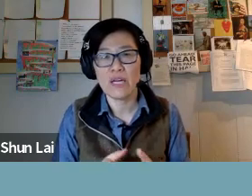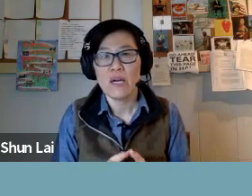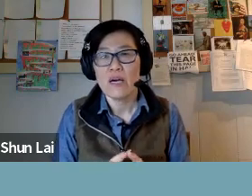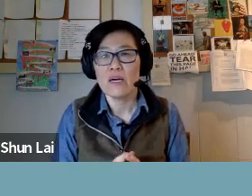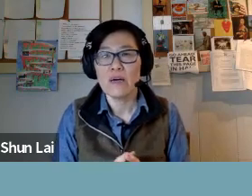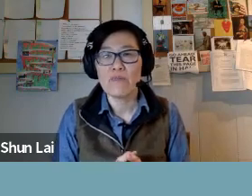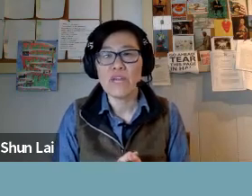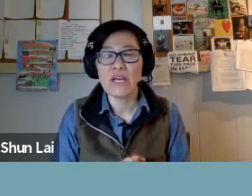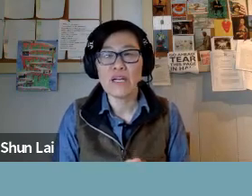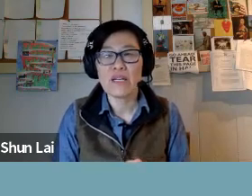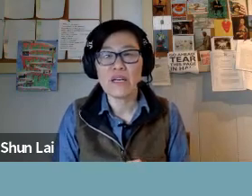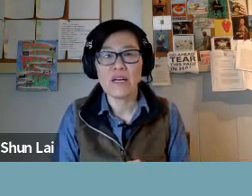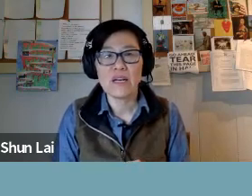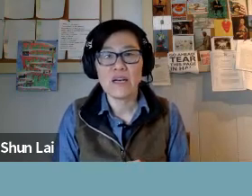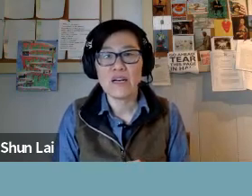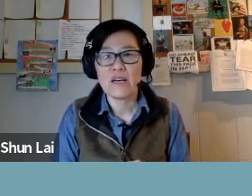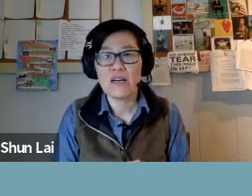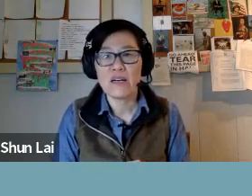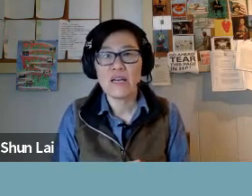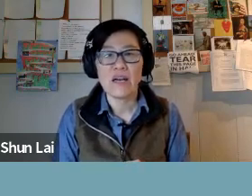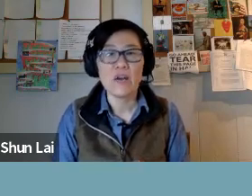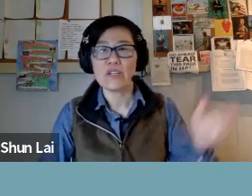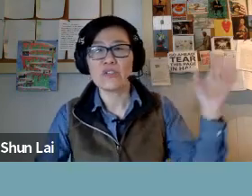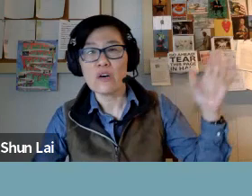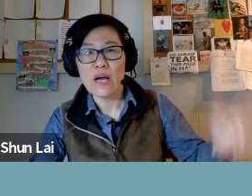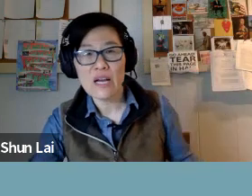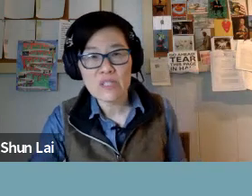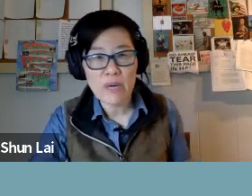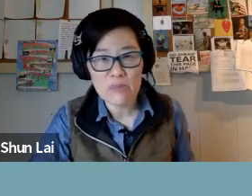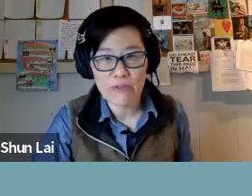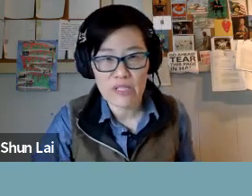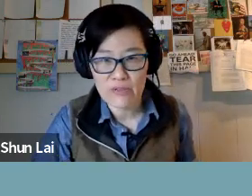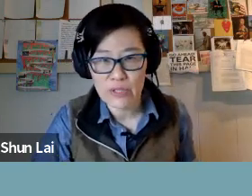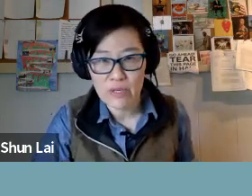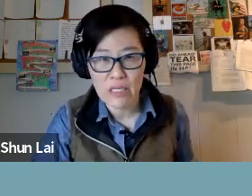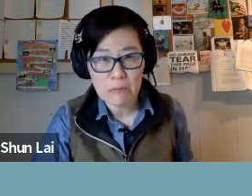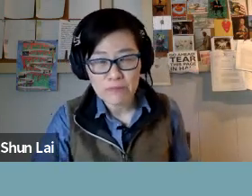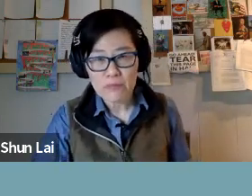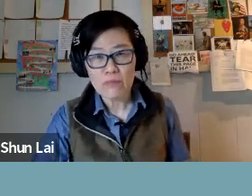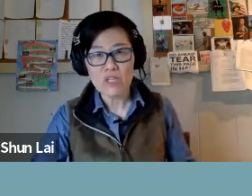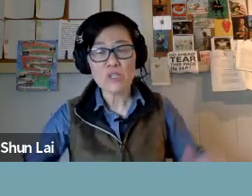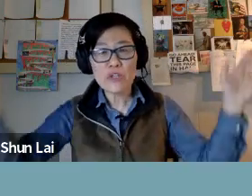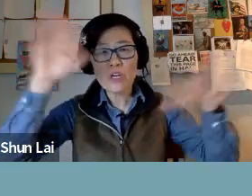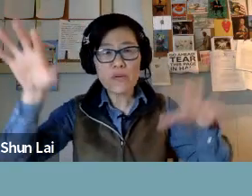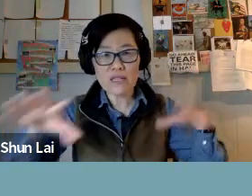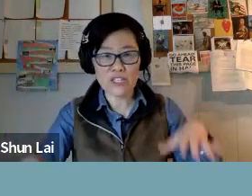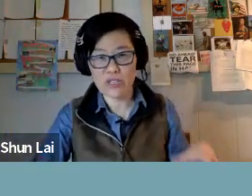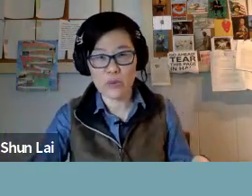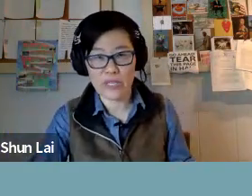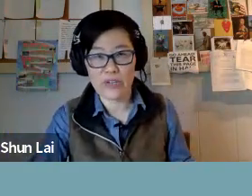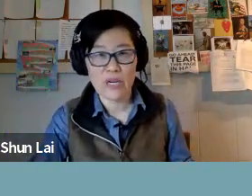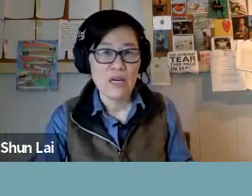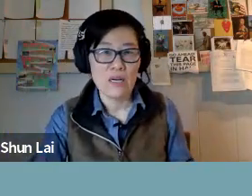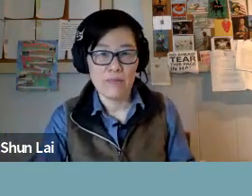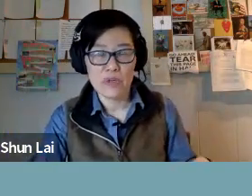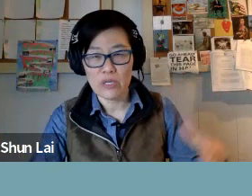fine, okay? Yeah, okay, so I have some possible phrases for you, all right? So when you go to write that section of the